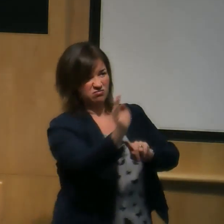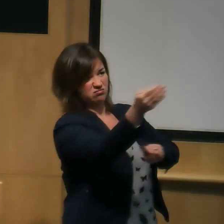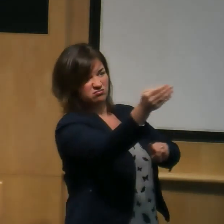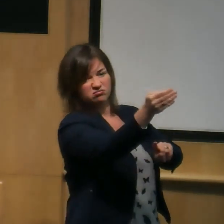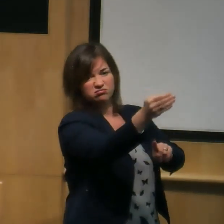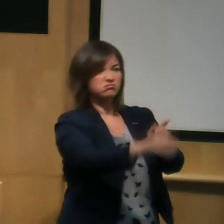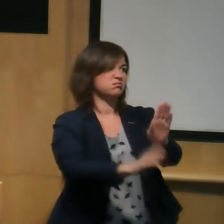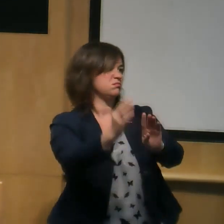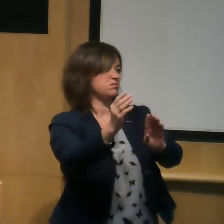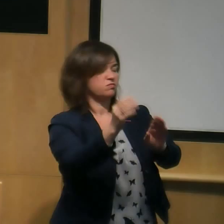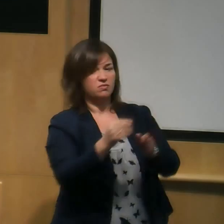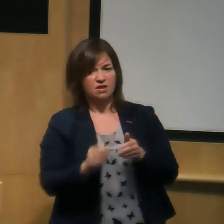side. There's also different